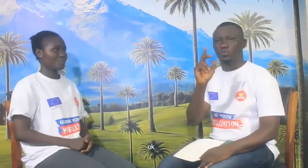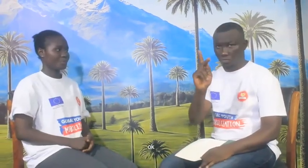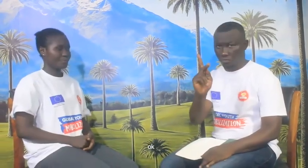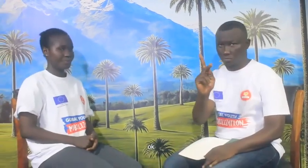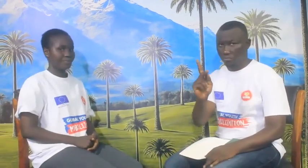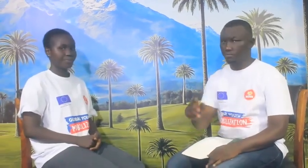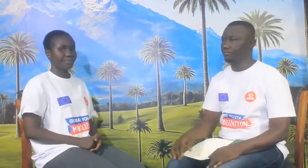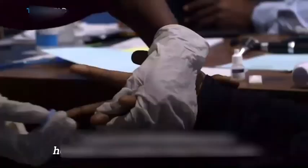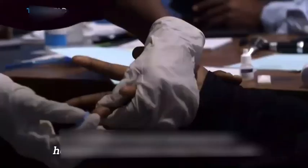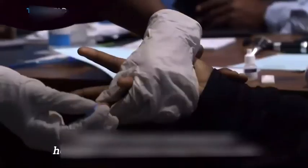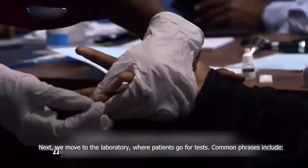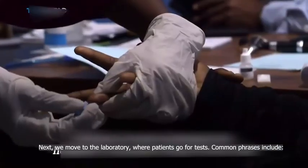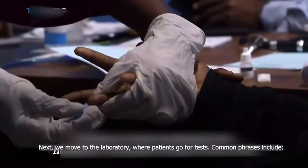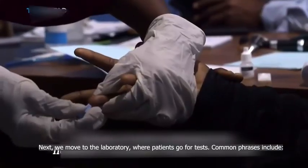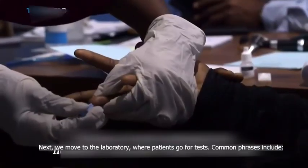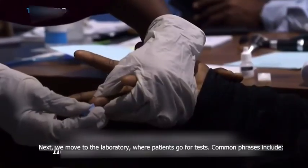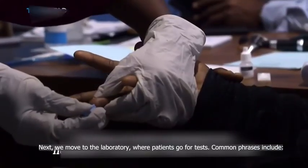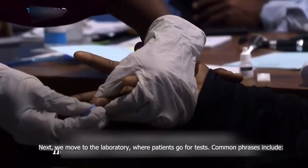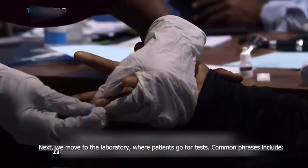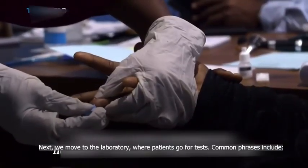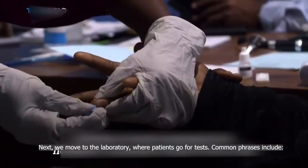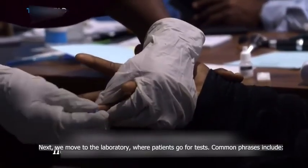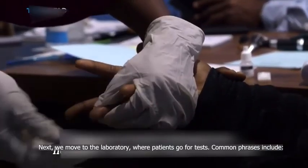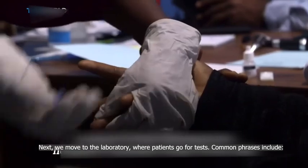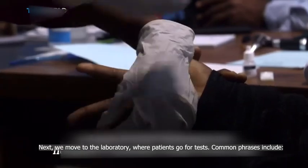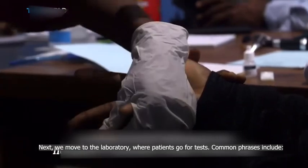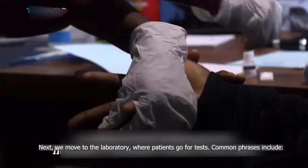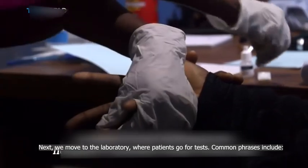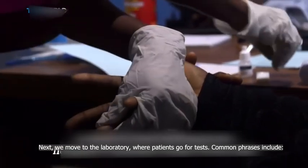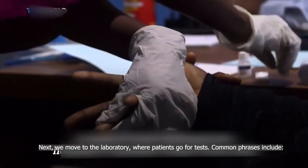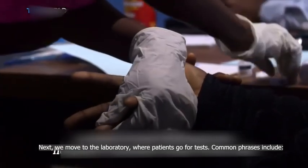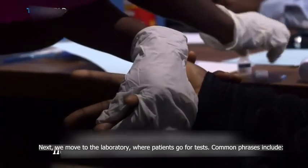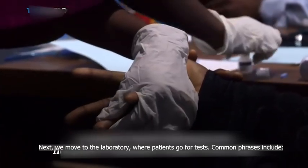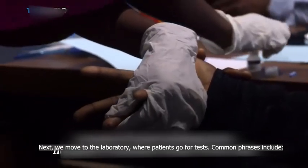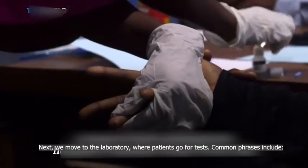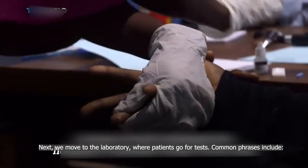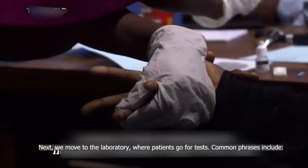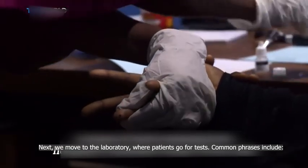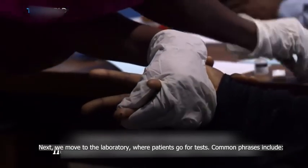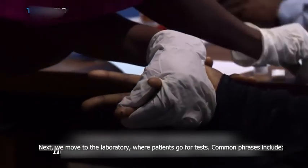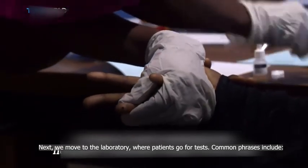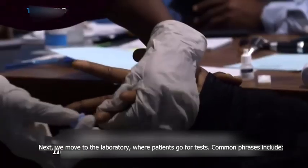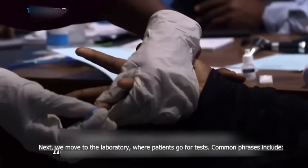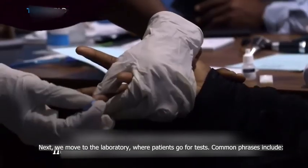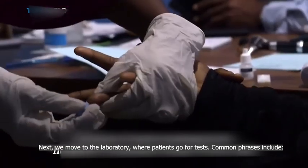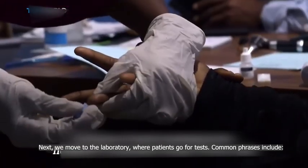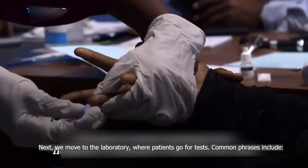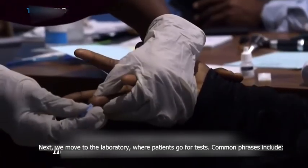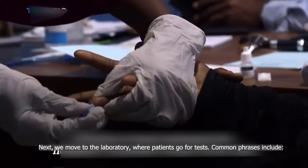Okay. Next, we move to the laboratory, where patients go for tests. Common phrases